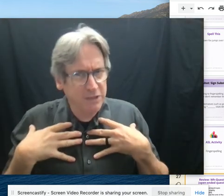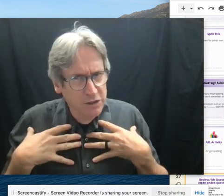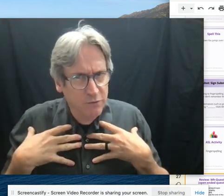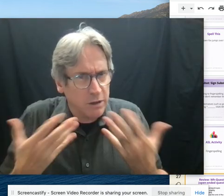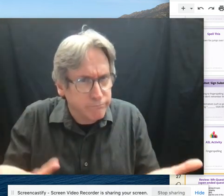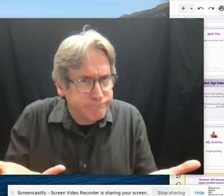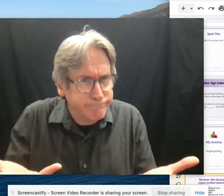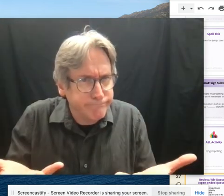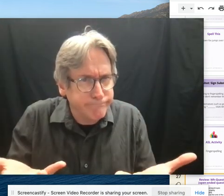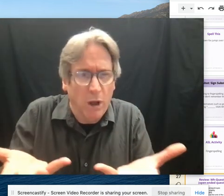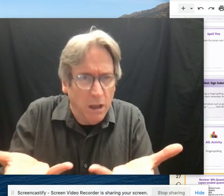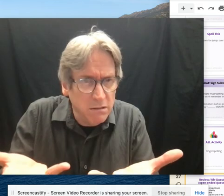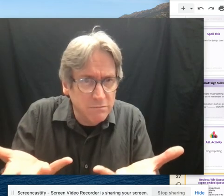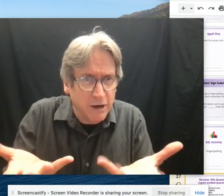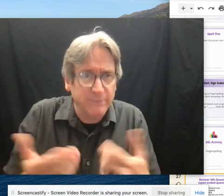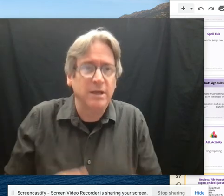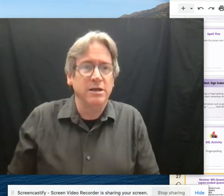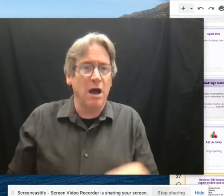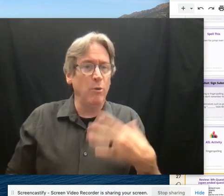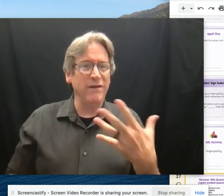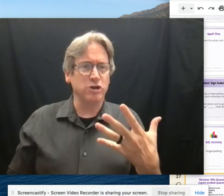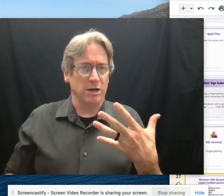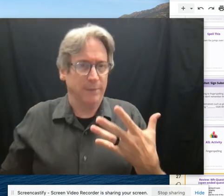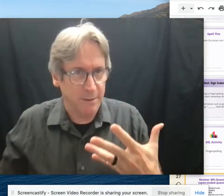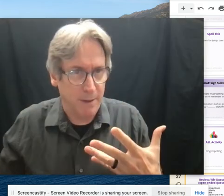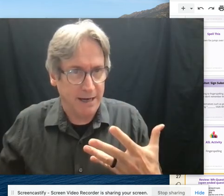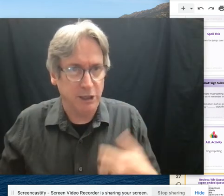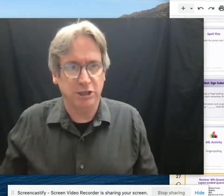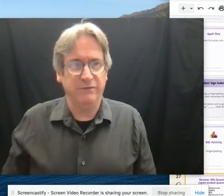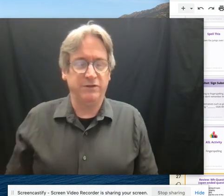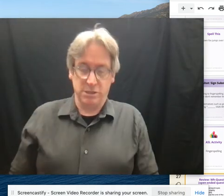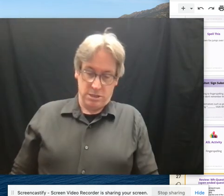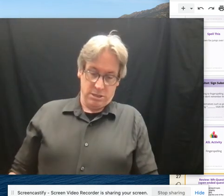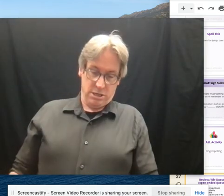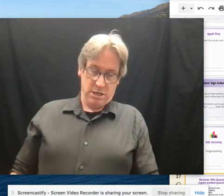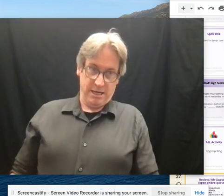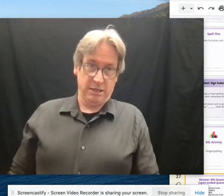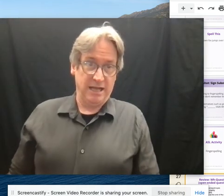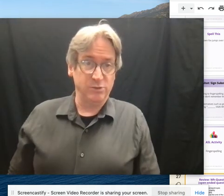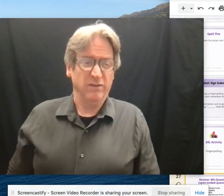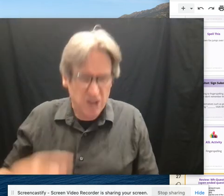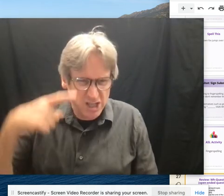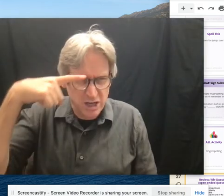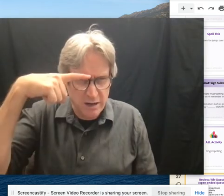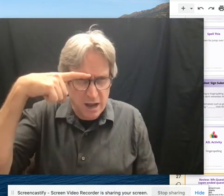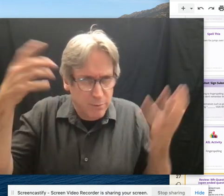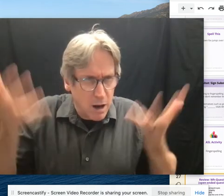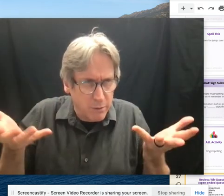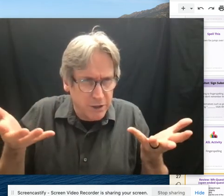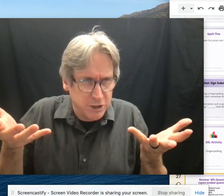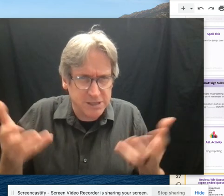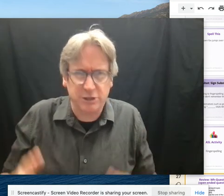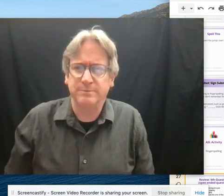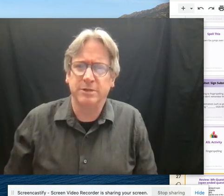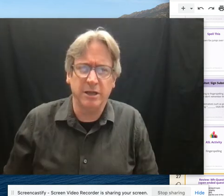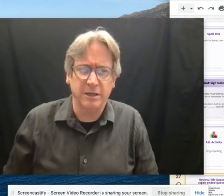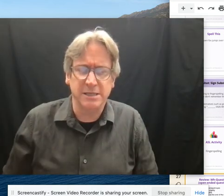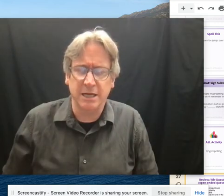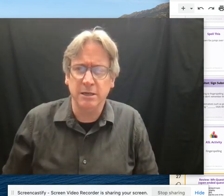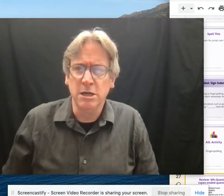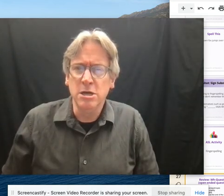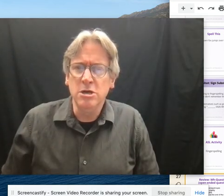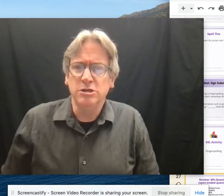kind of tilts forward like, well, right? We haven't talked about the body shift in class. We've just done the eyebrow and the gesture and